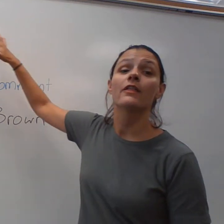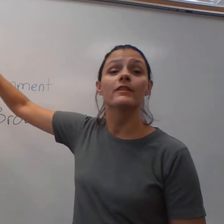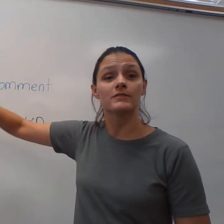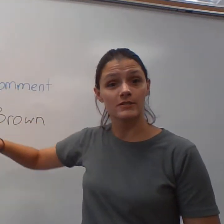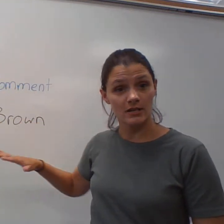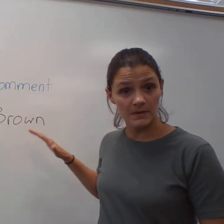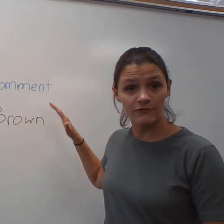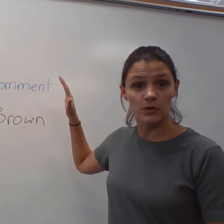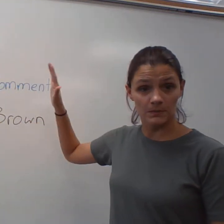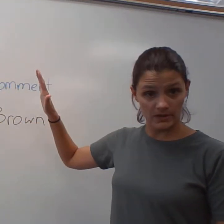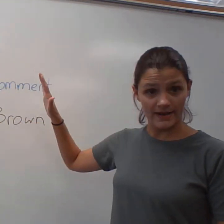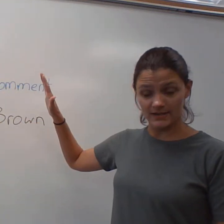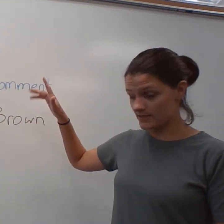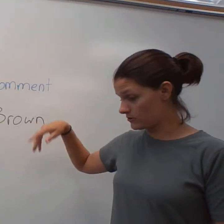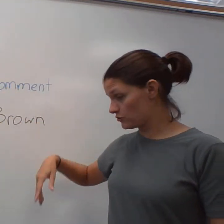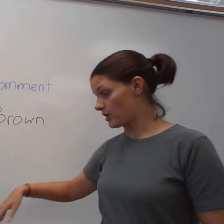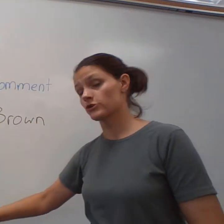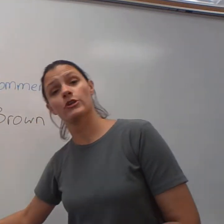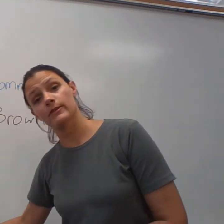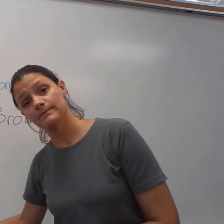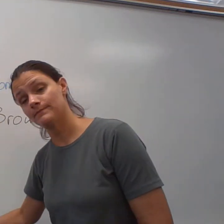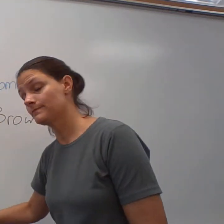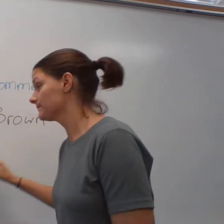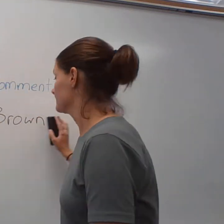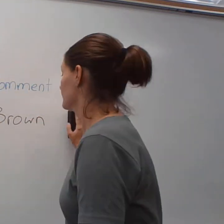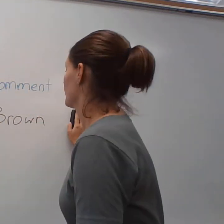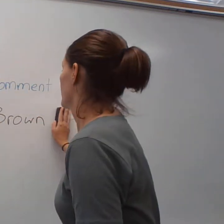This is going to be formal ASL structure.